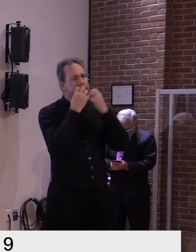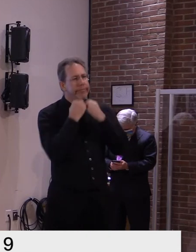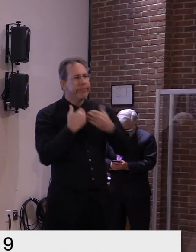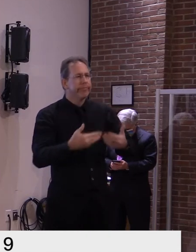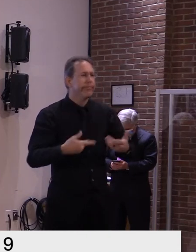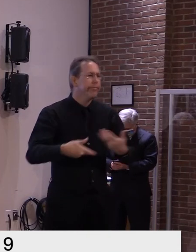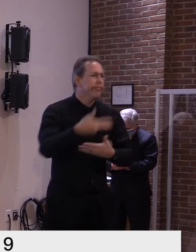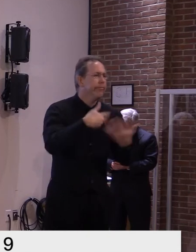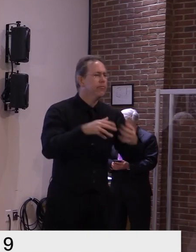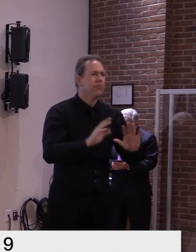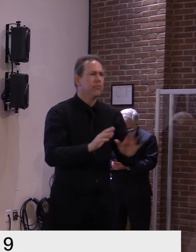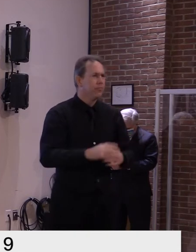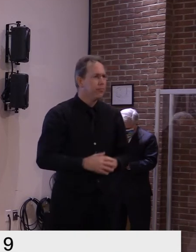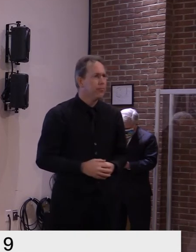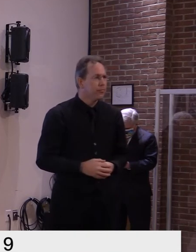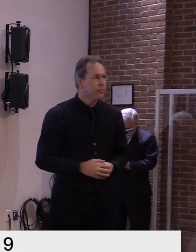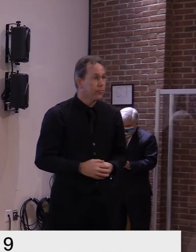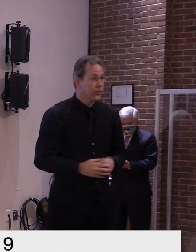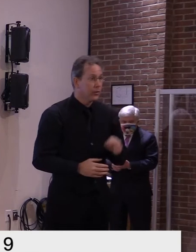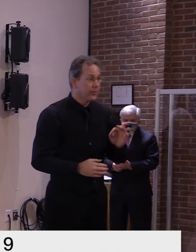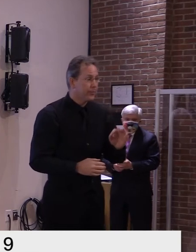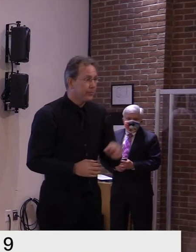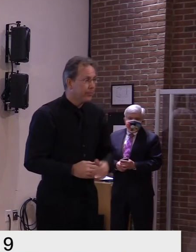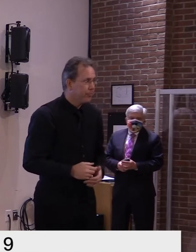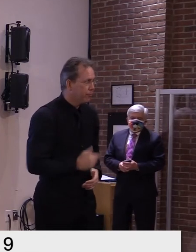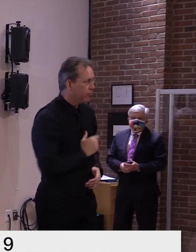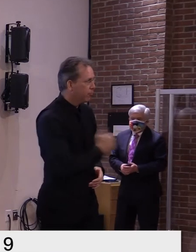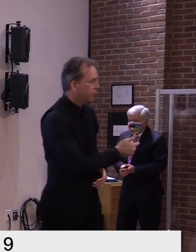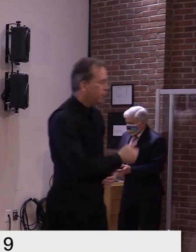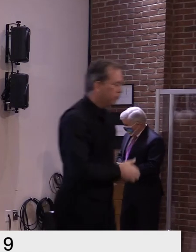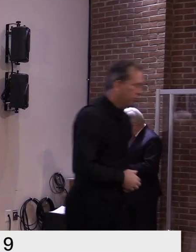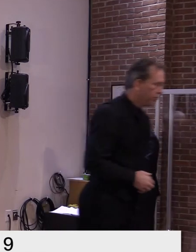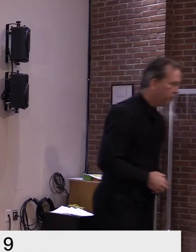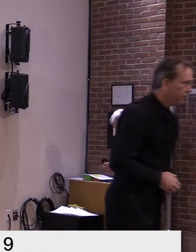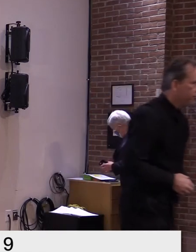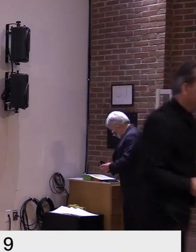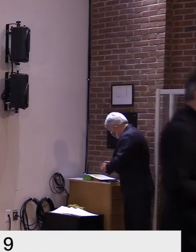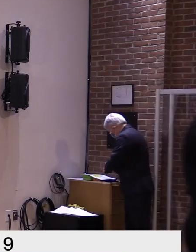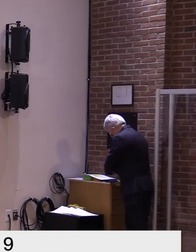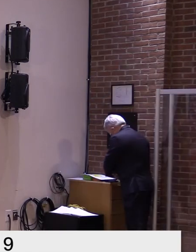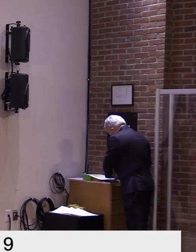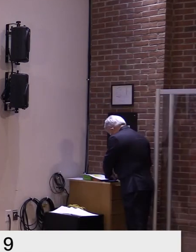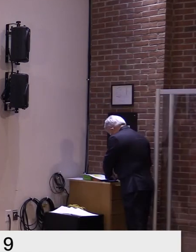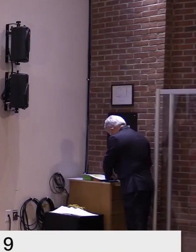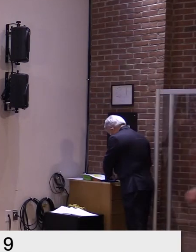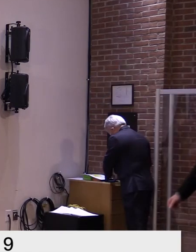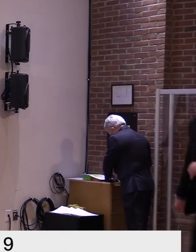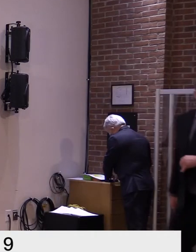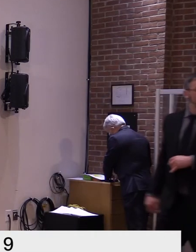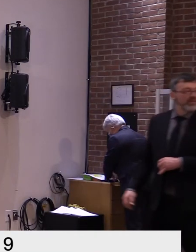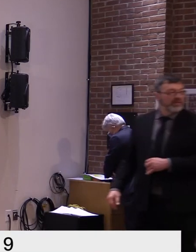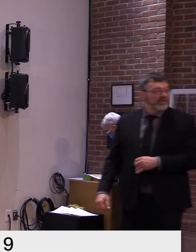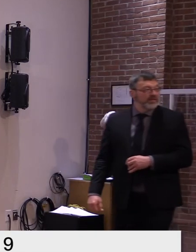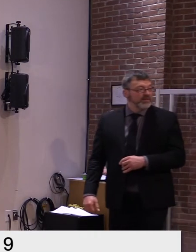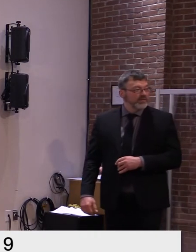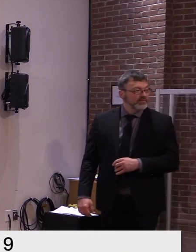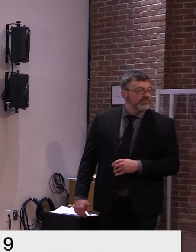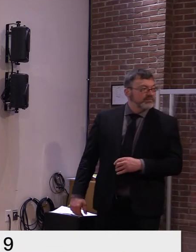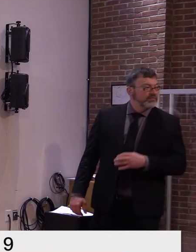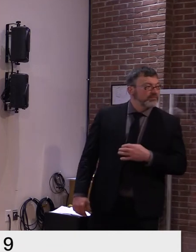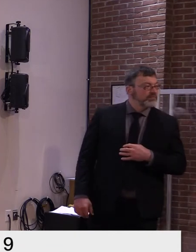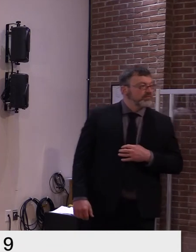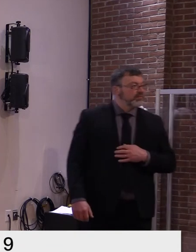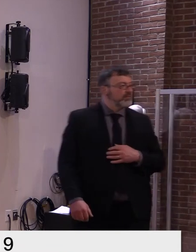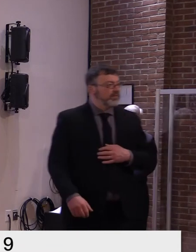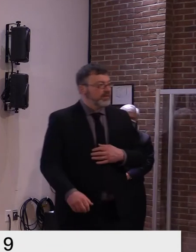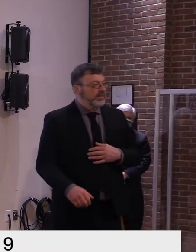All right, we're going to move. Okay, thank you, everyone. Before I get to my next person, I just want to let you know that a couple of the reporters who